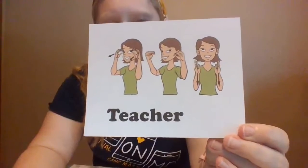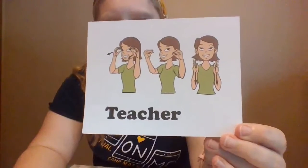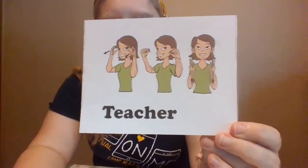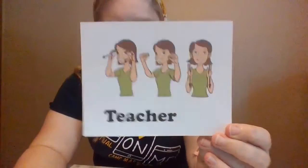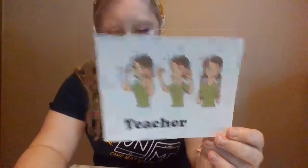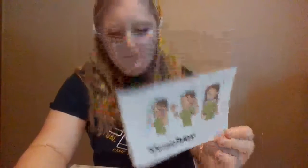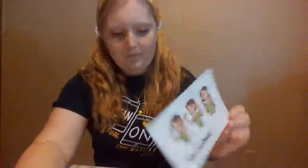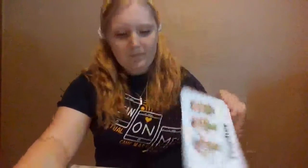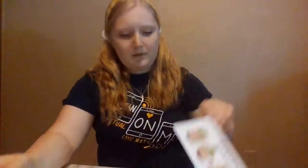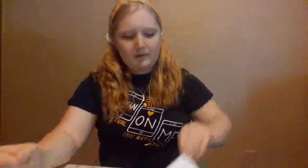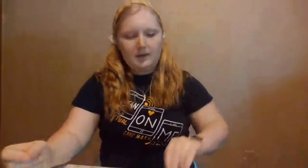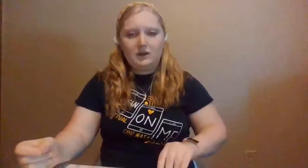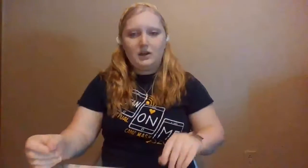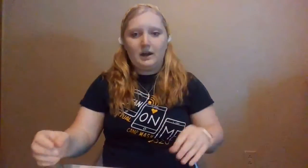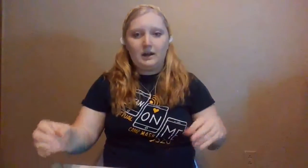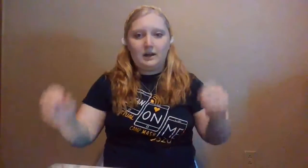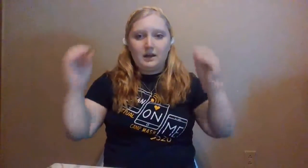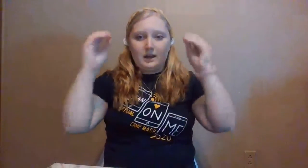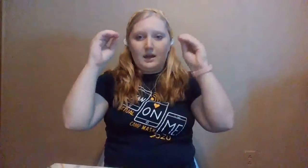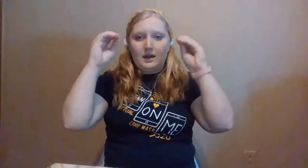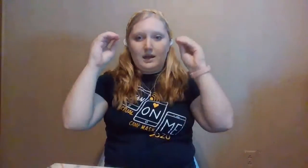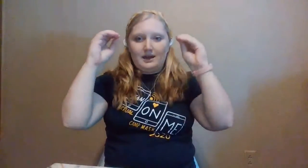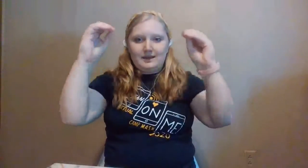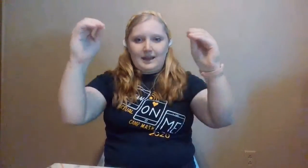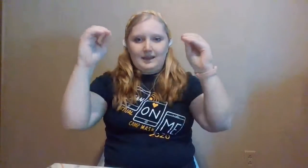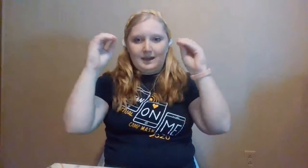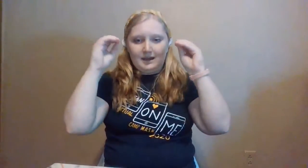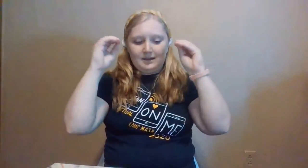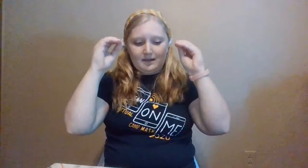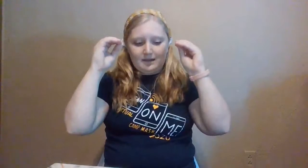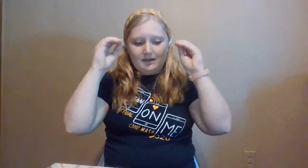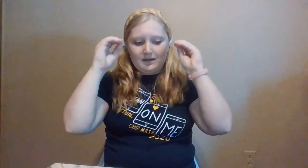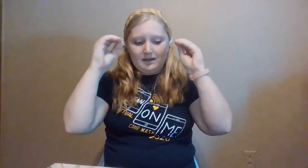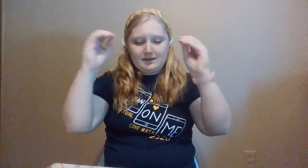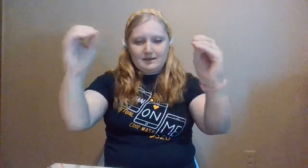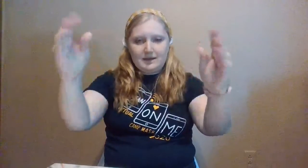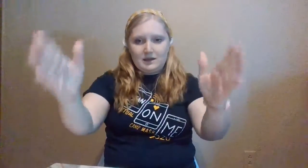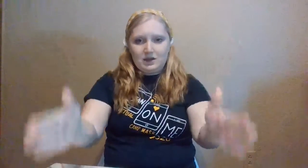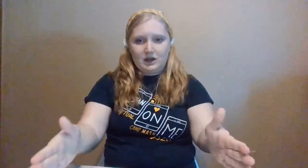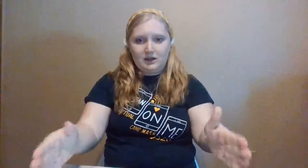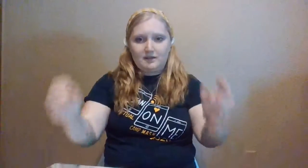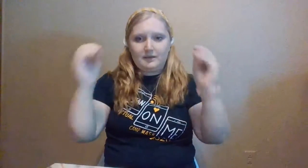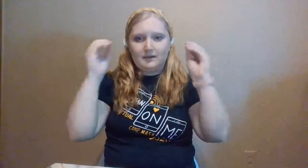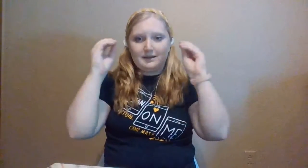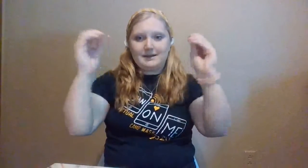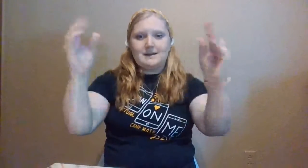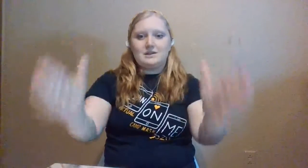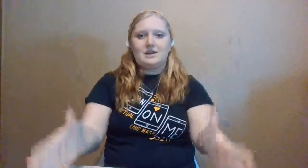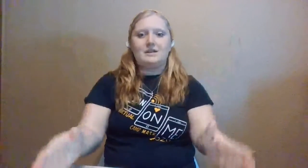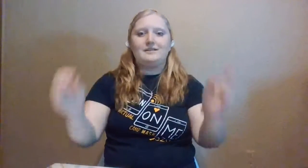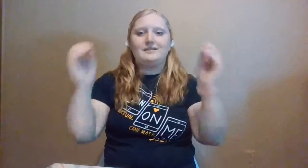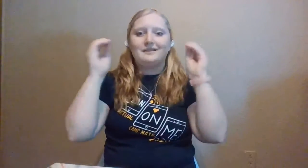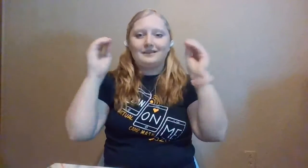So, teacher, it's like this. Teacher, teacher.